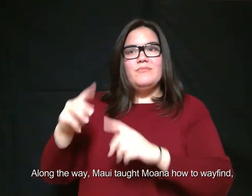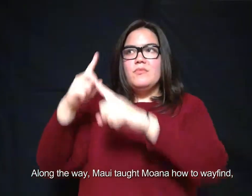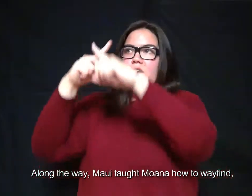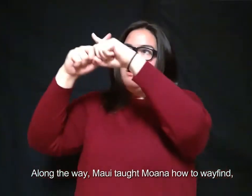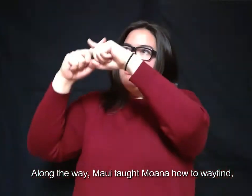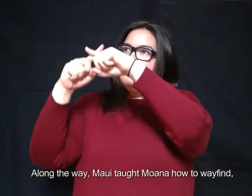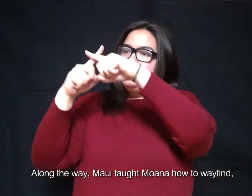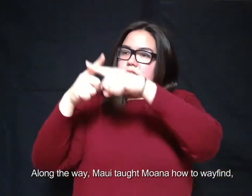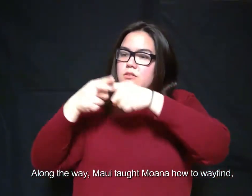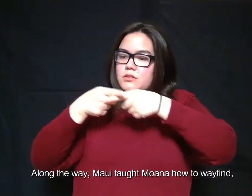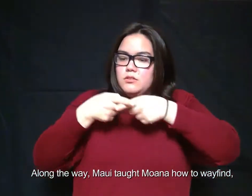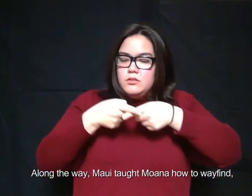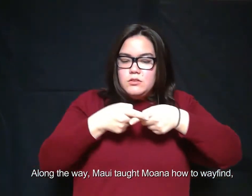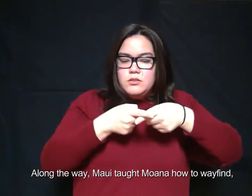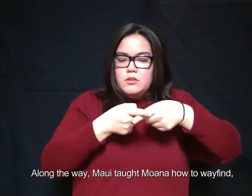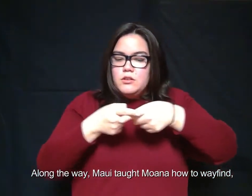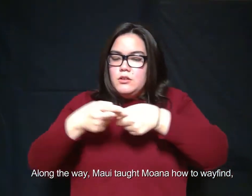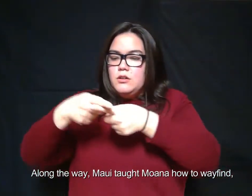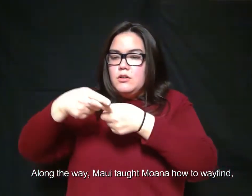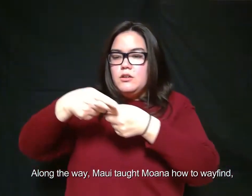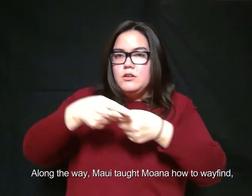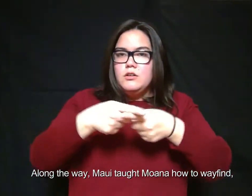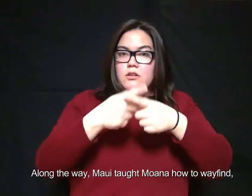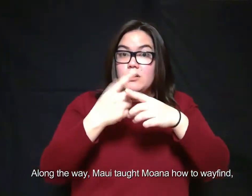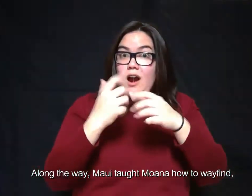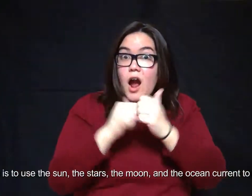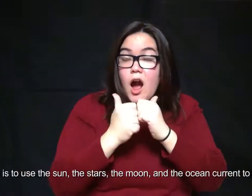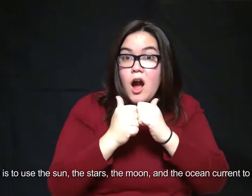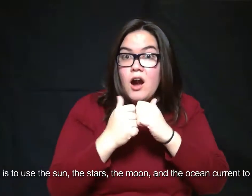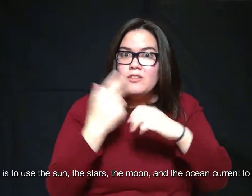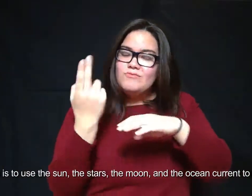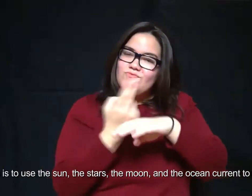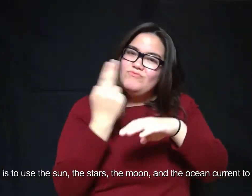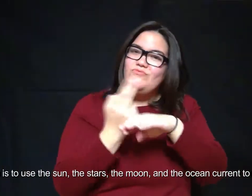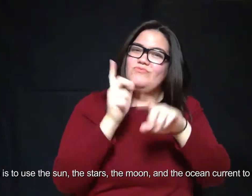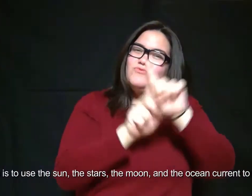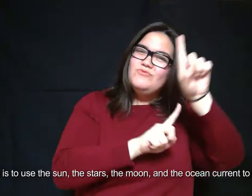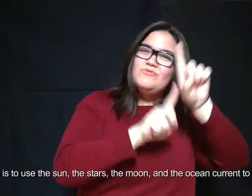the moon, and the ocean current to navigate.